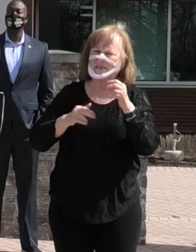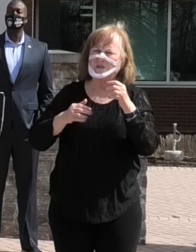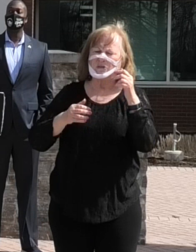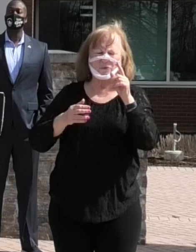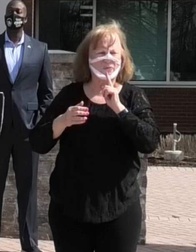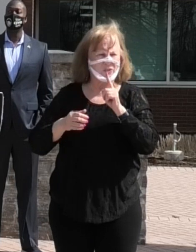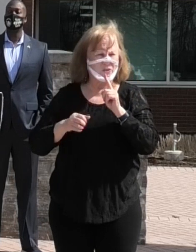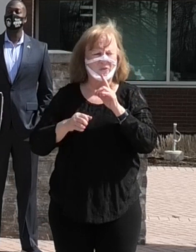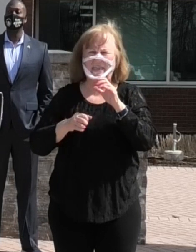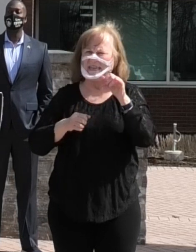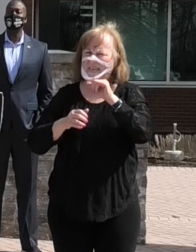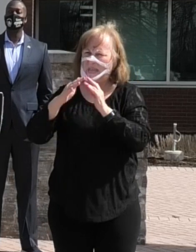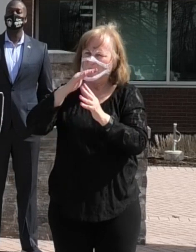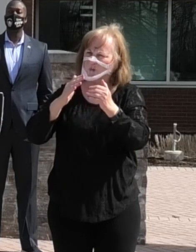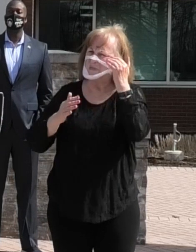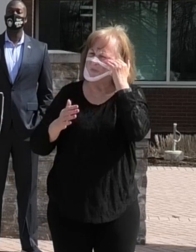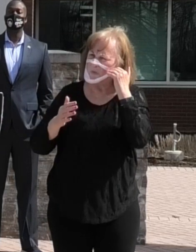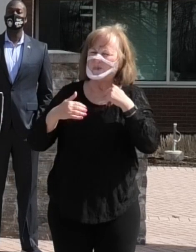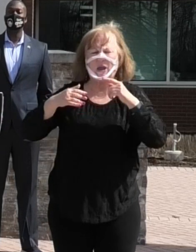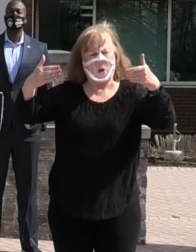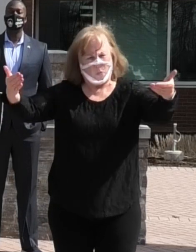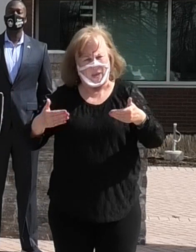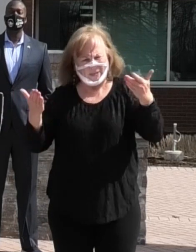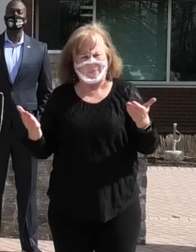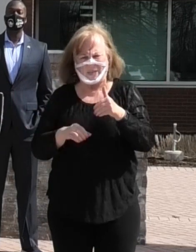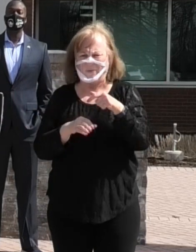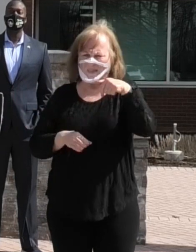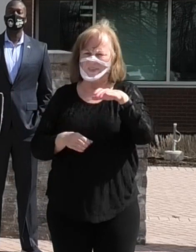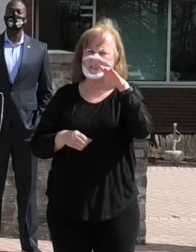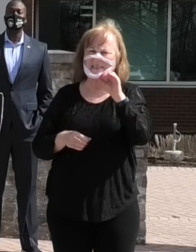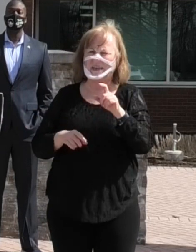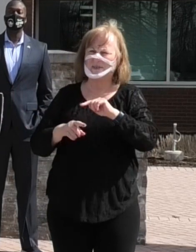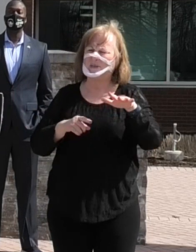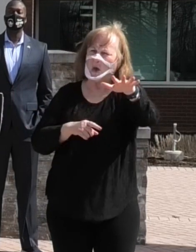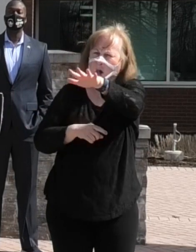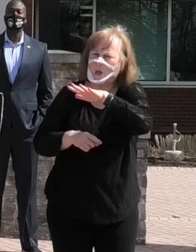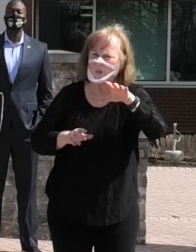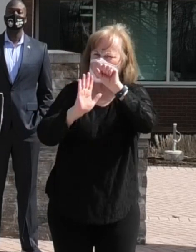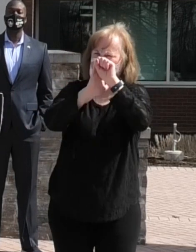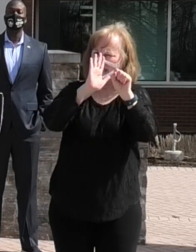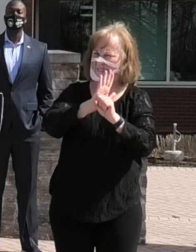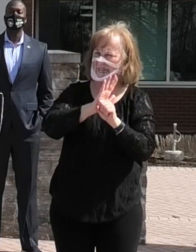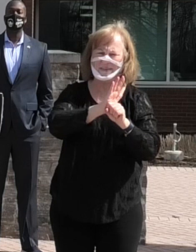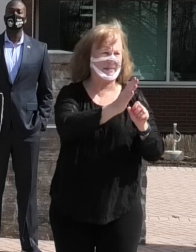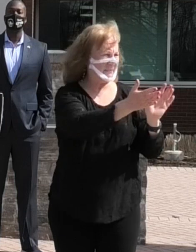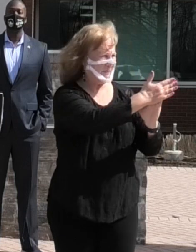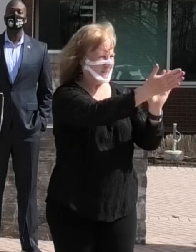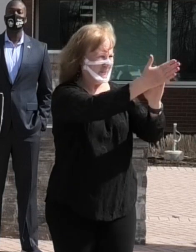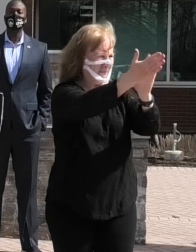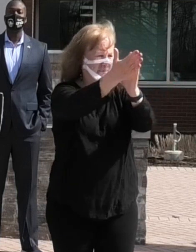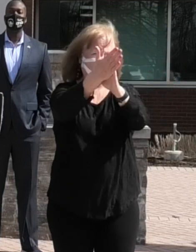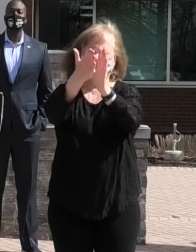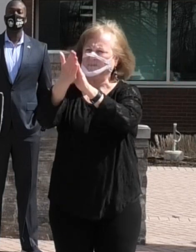not only welcome right here in our county, but through the state.